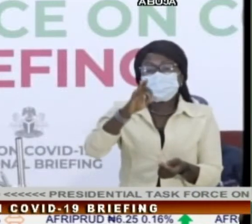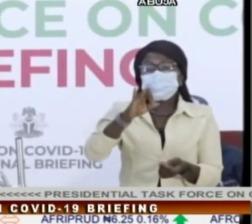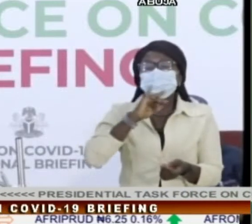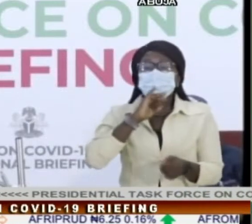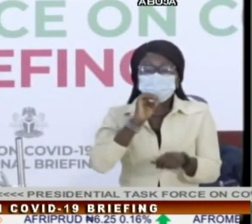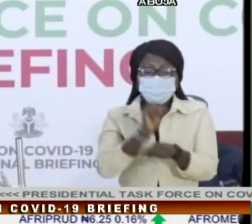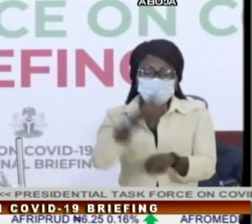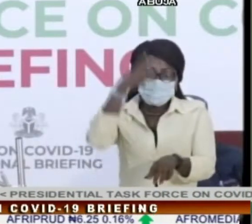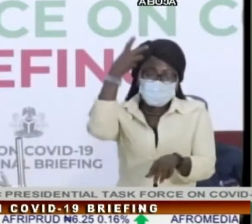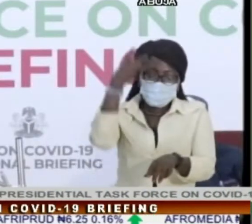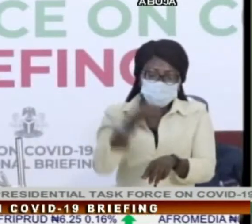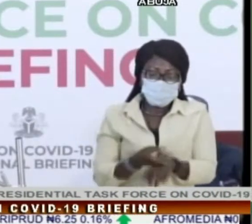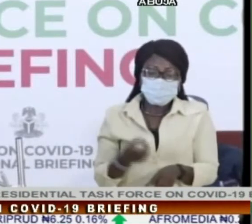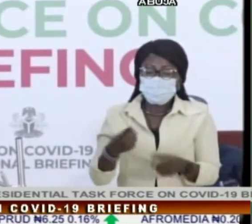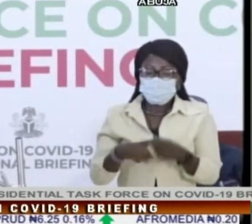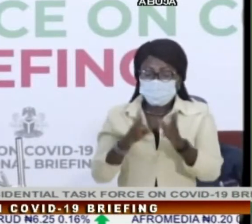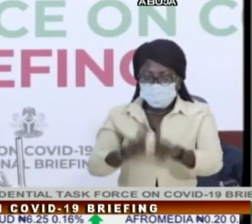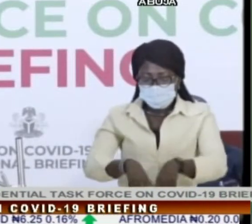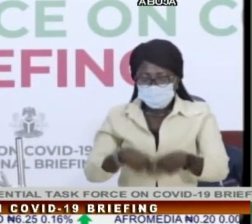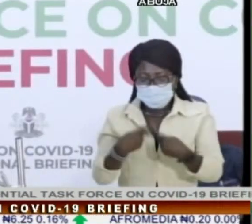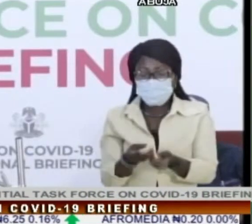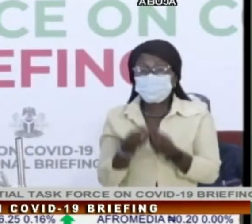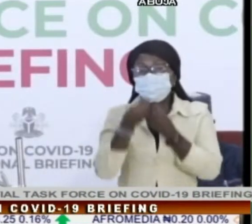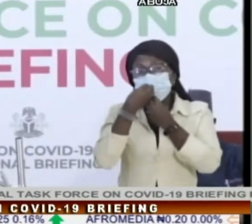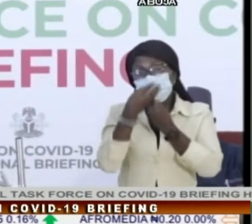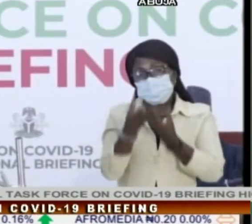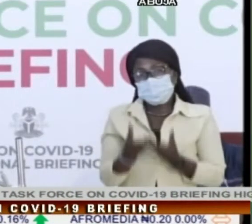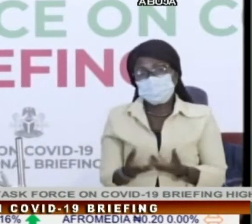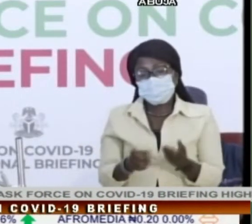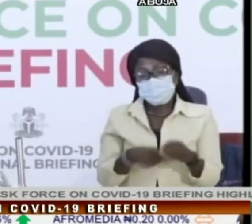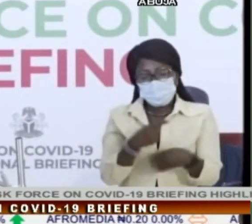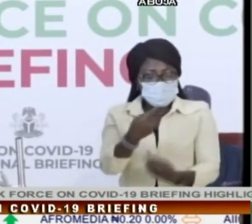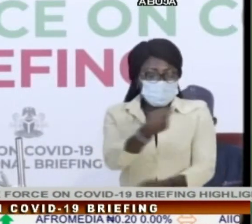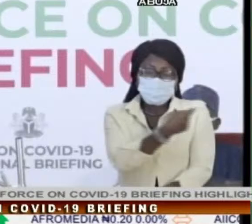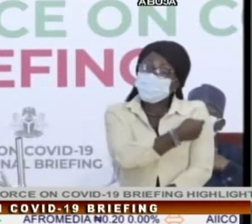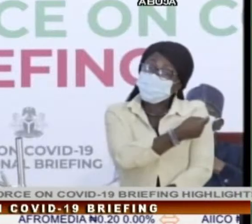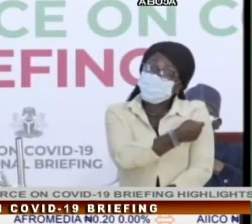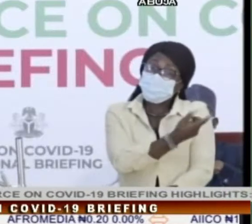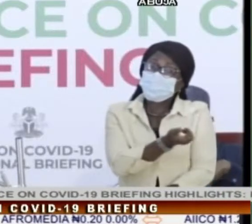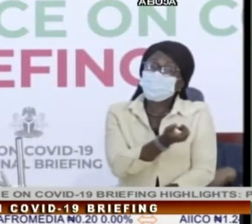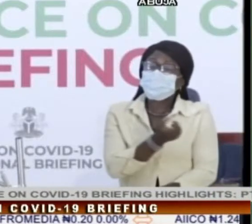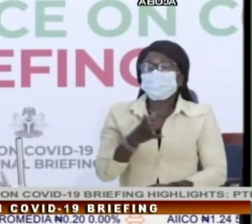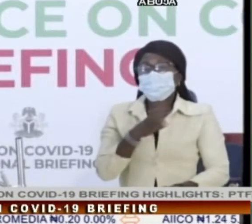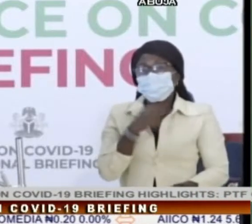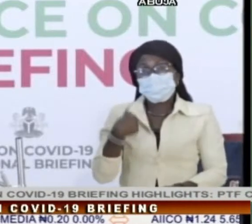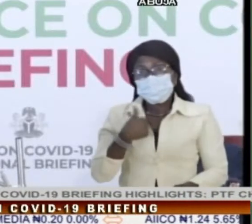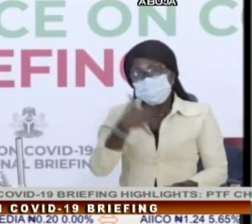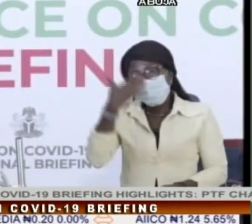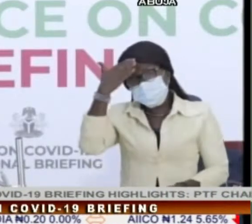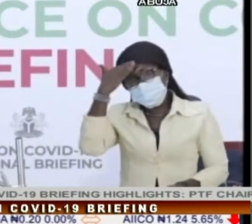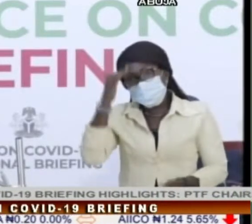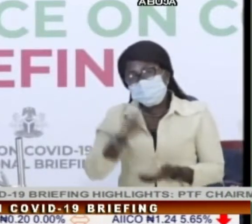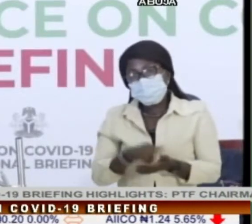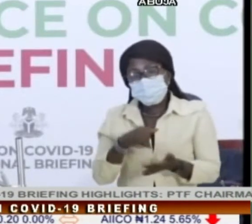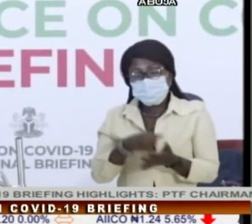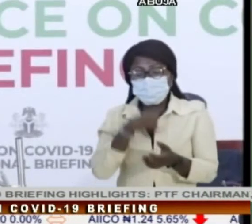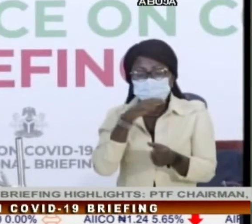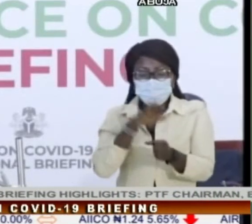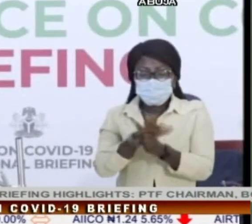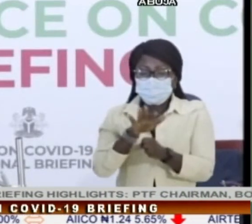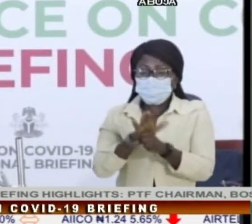very hard to try and provide information about the vaccines. We are cognizant of the fact that it's not enough to just